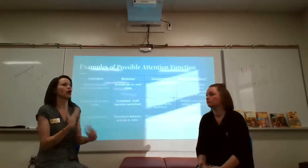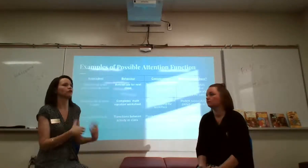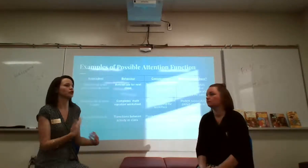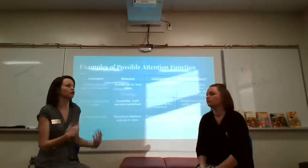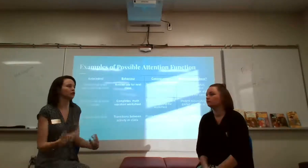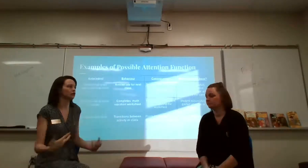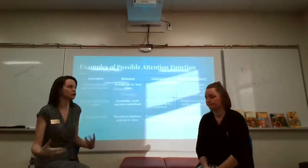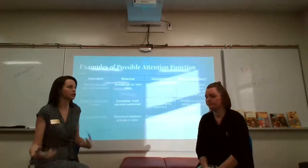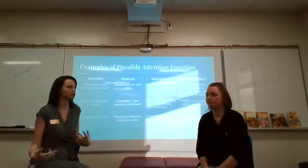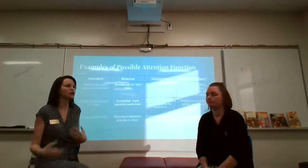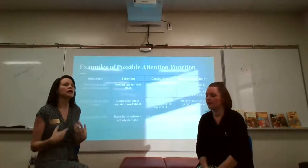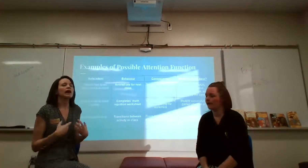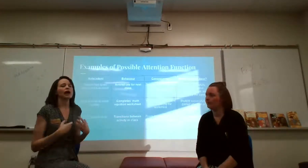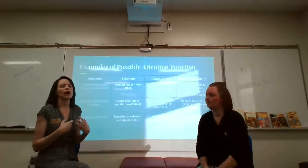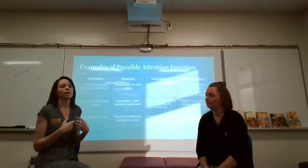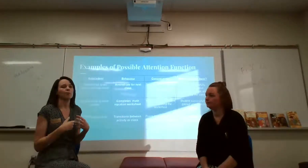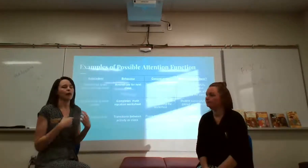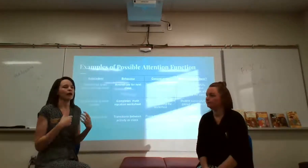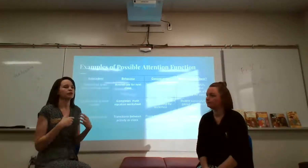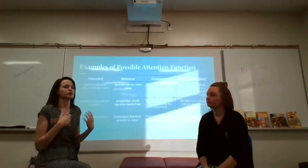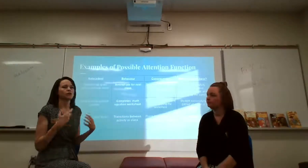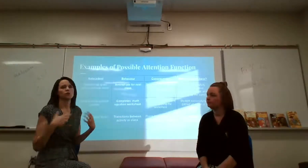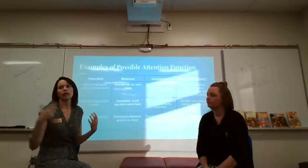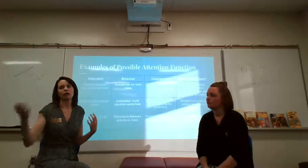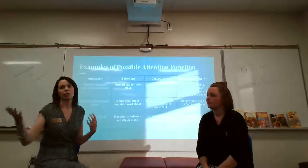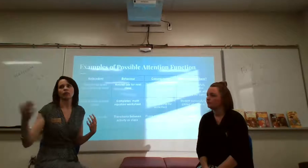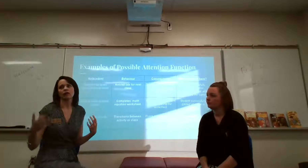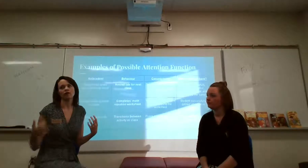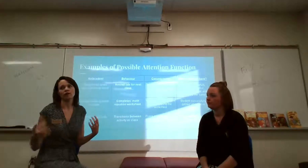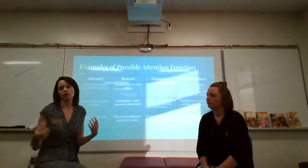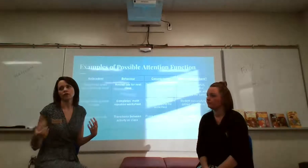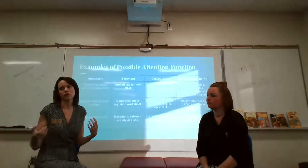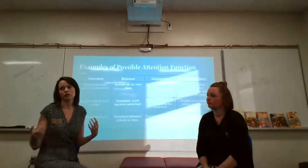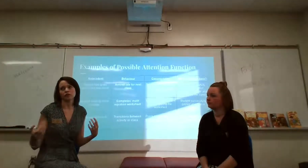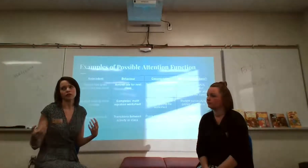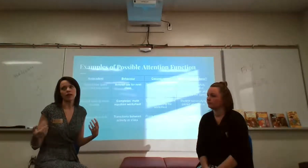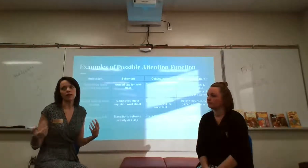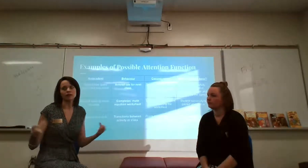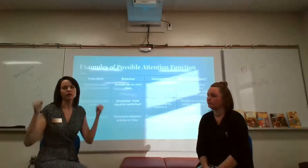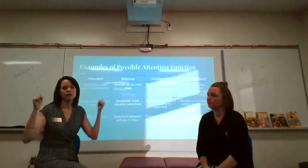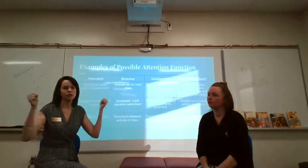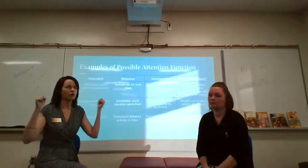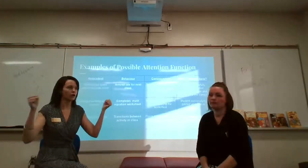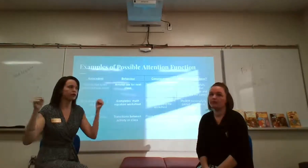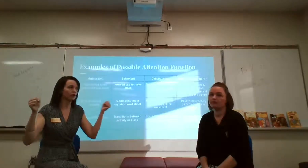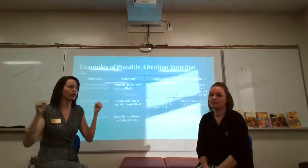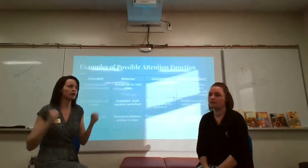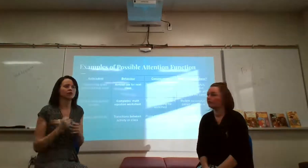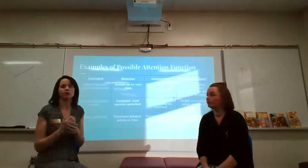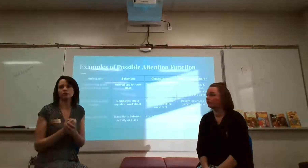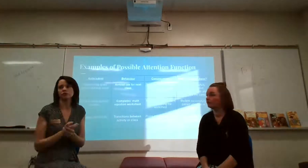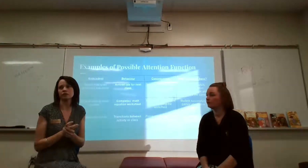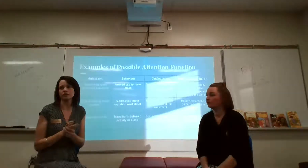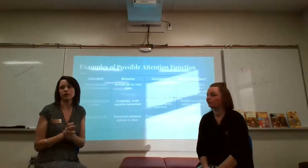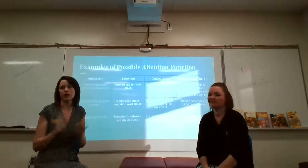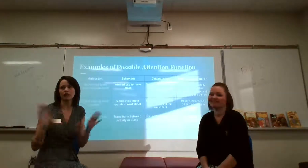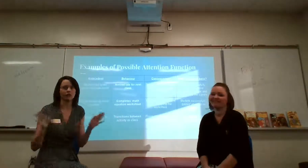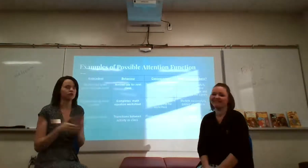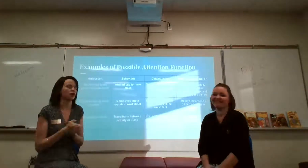of new skills to. Yeah. And so like when we're heavily involved in the assessment classes, shout out to Our Lady of Victory's assessment class. You guys are